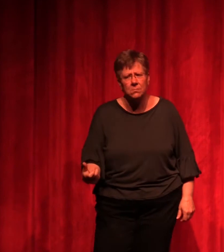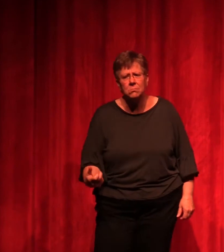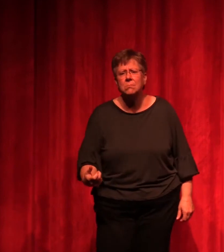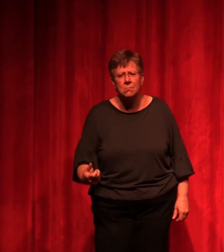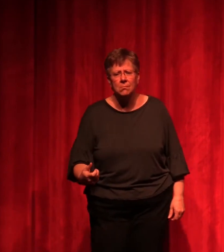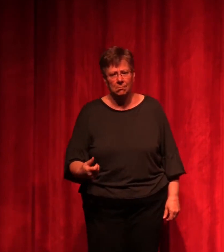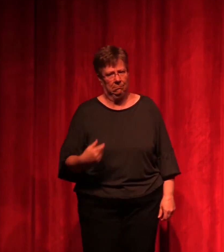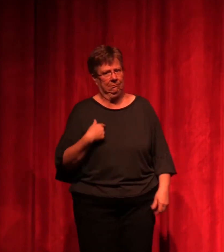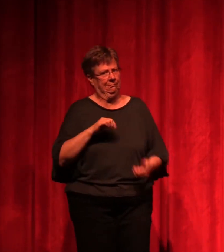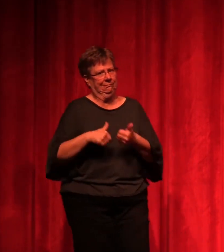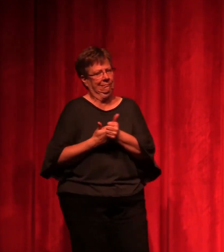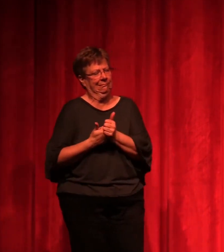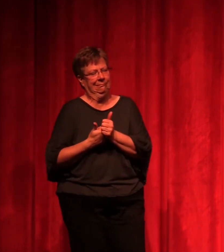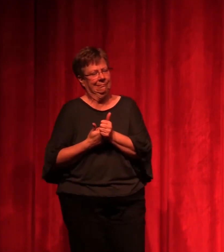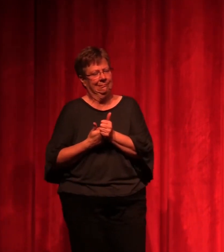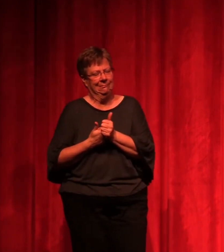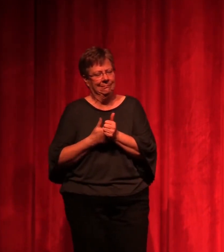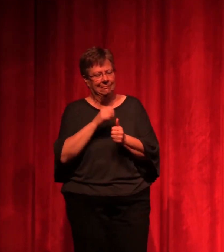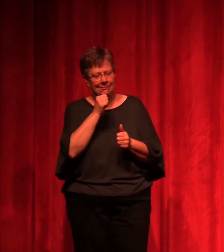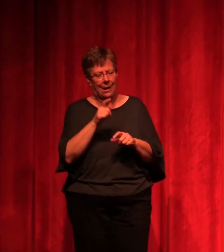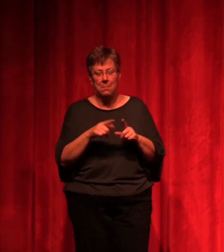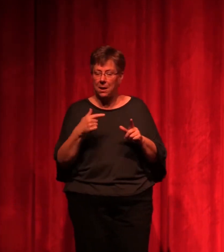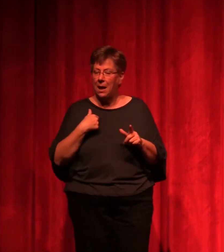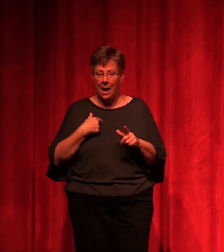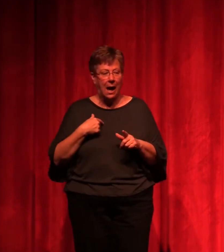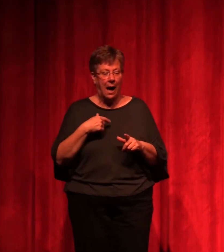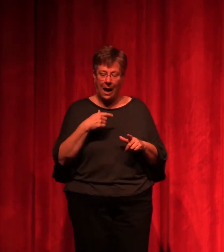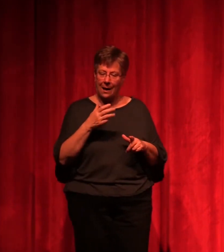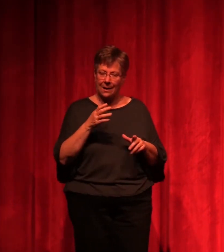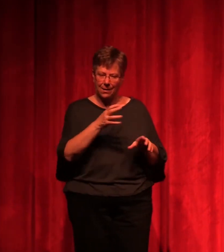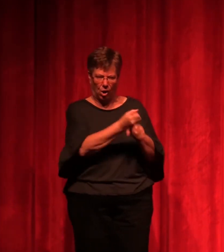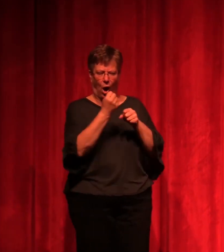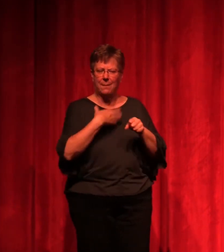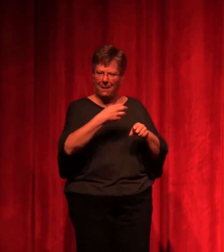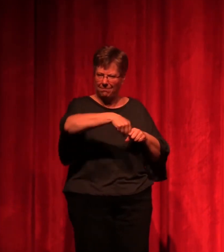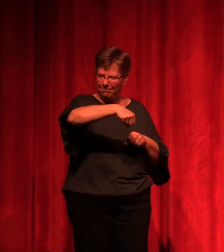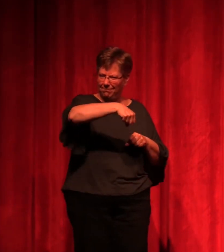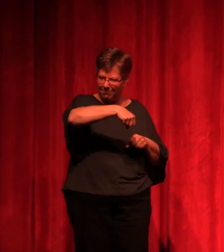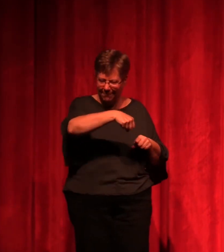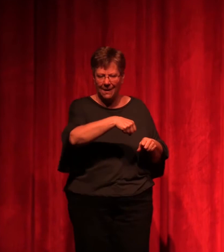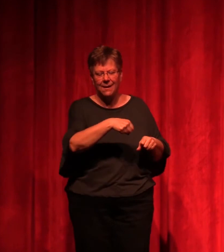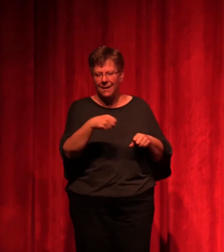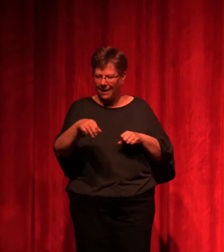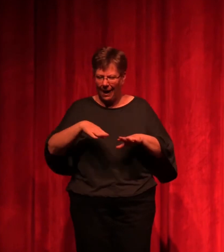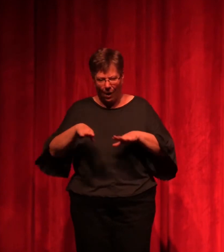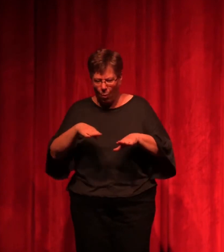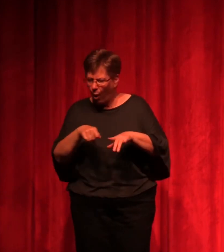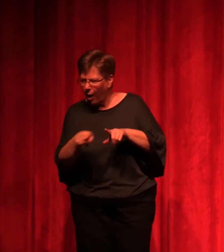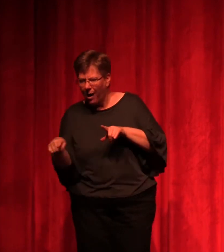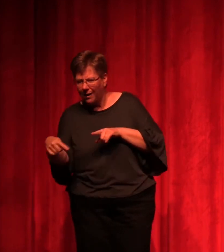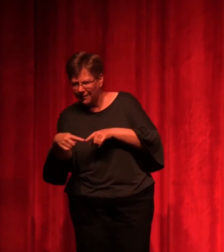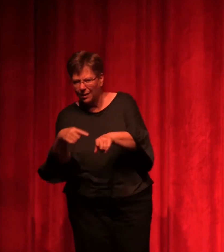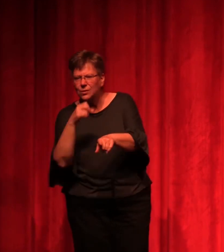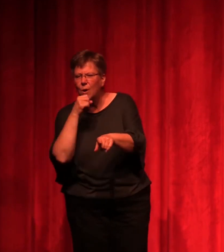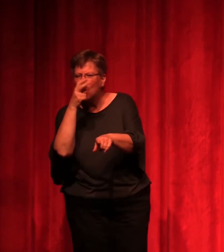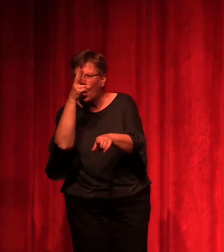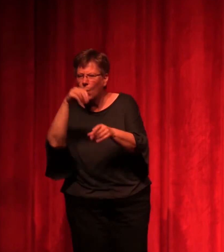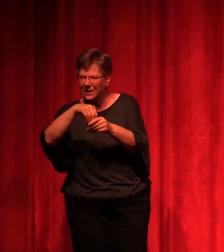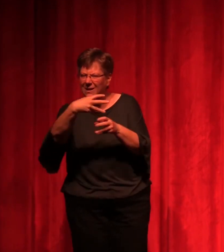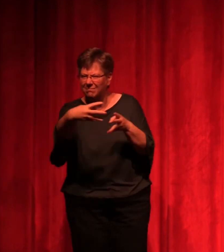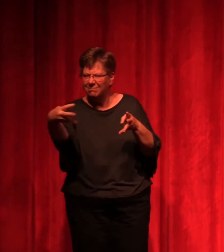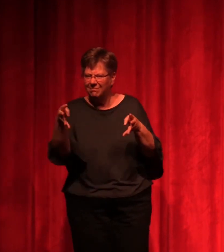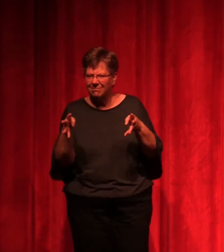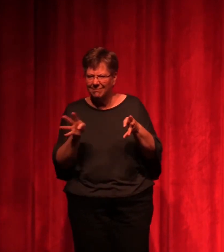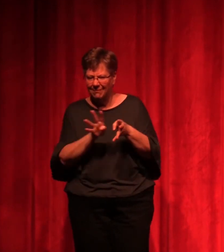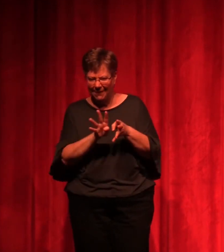I work on goats. So I got my stuff, and I get out there, and I walk around the house, and there's the goat in this little pen, and I don't know, I guess there's different